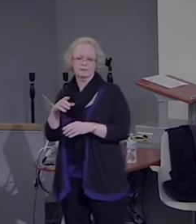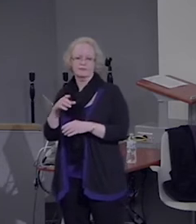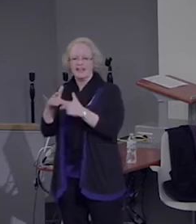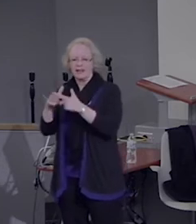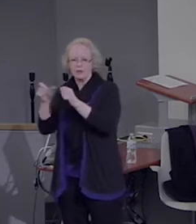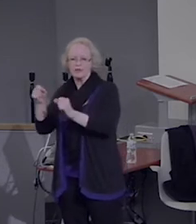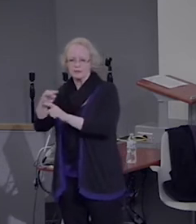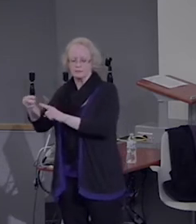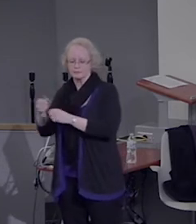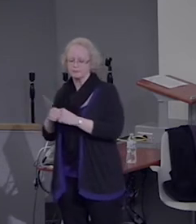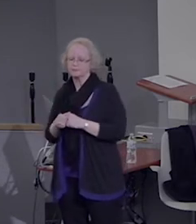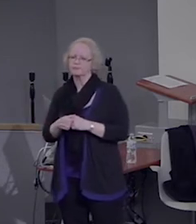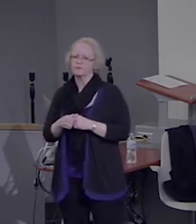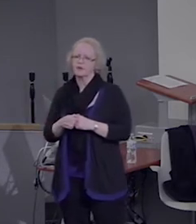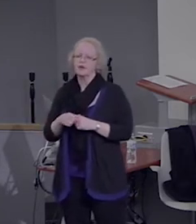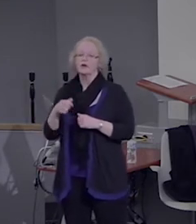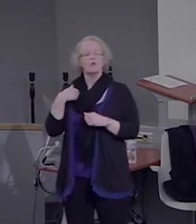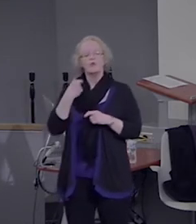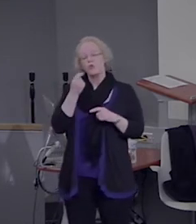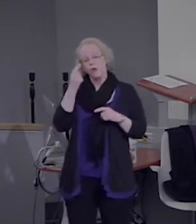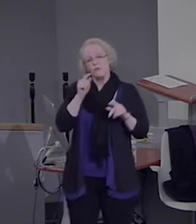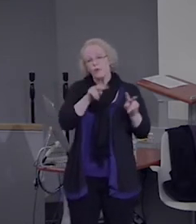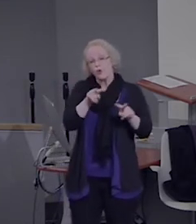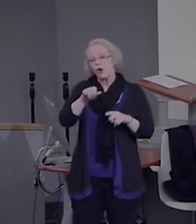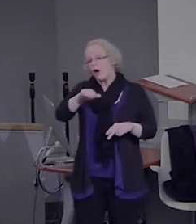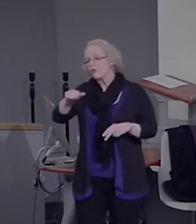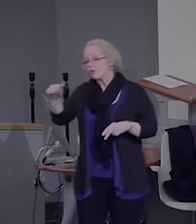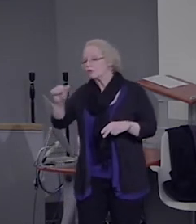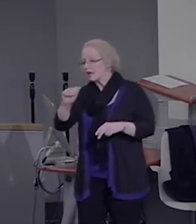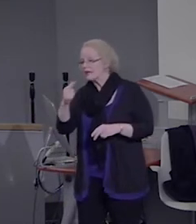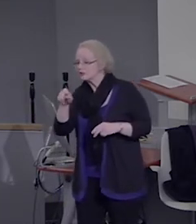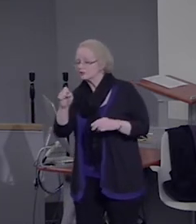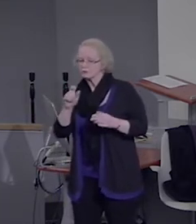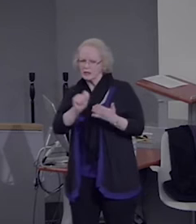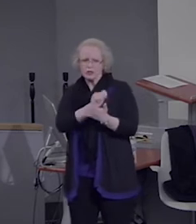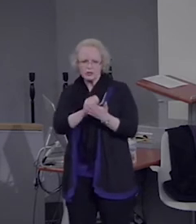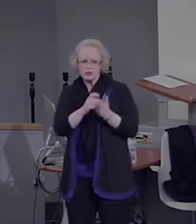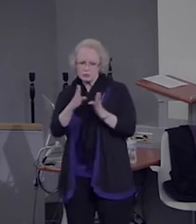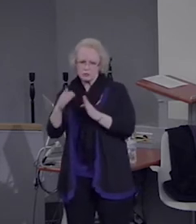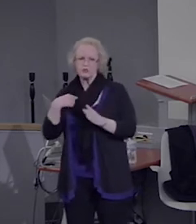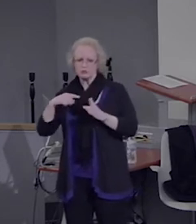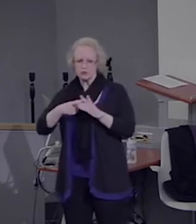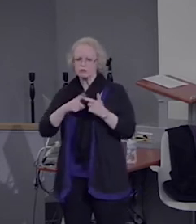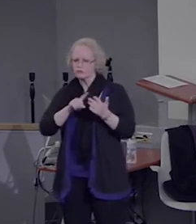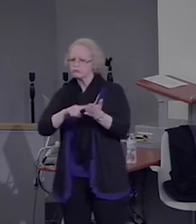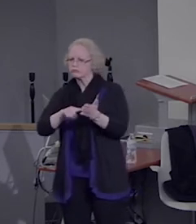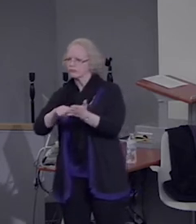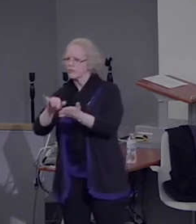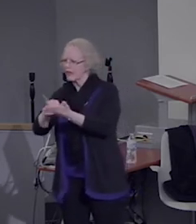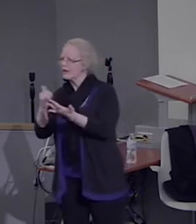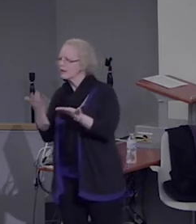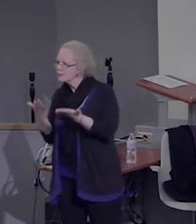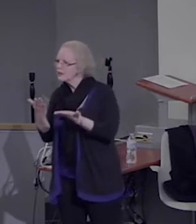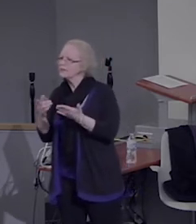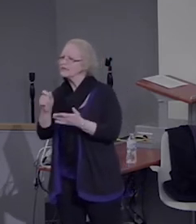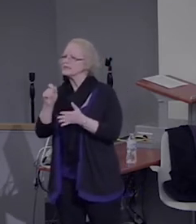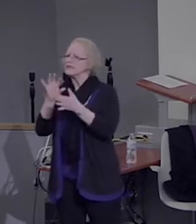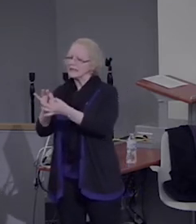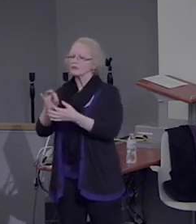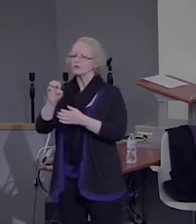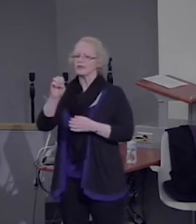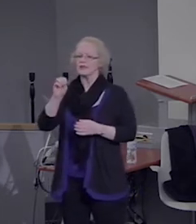if we looked at other age periods and we're starting to do that now it may be linked to an emergent function something that the child